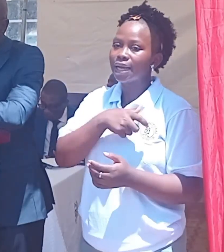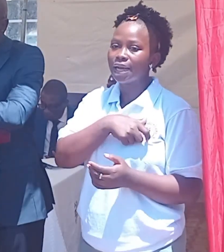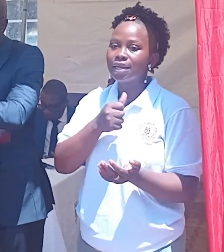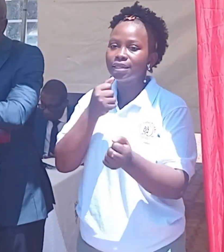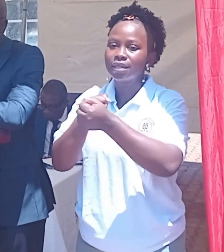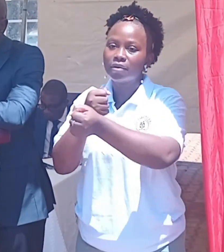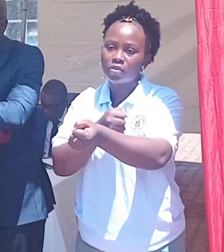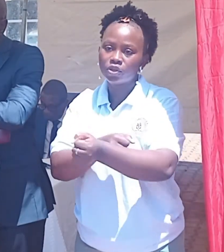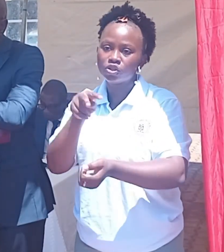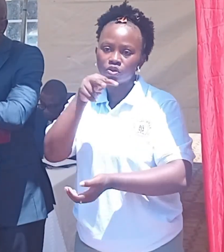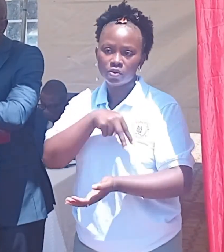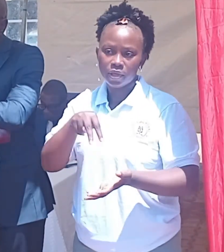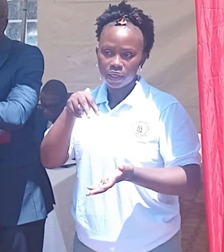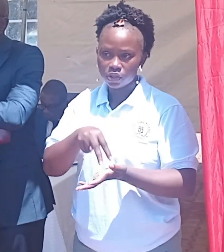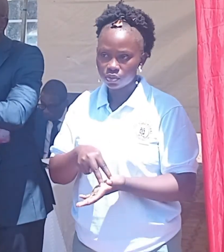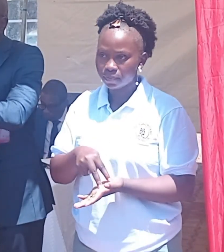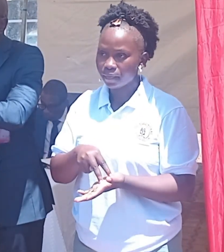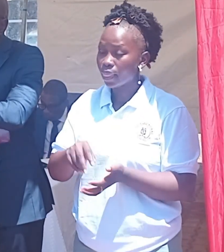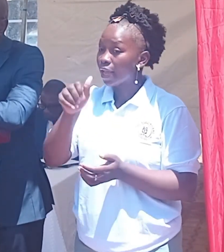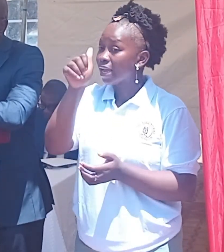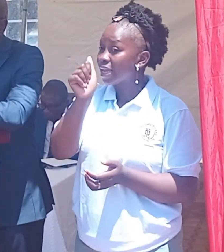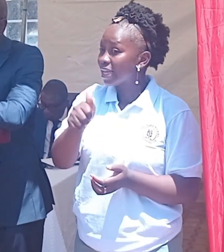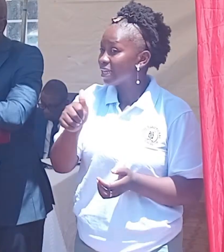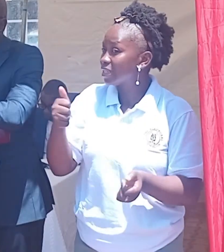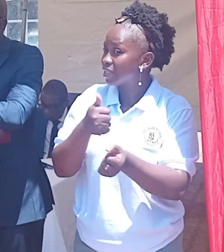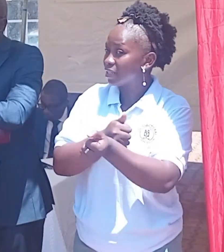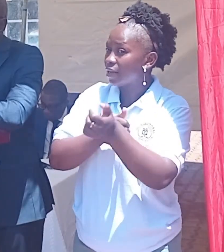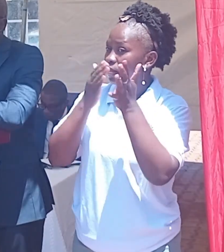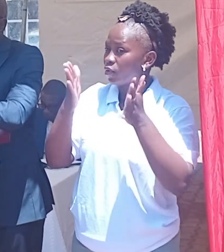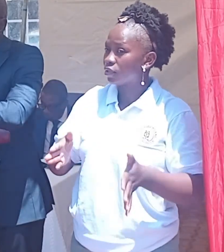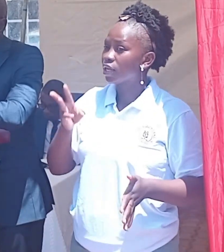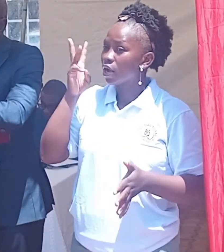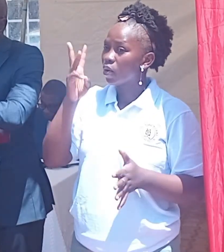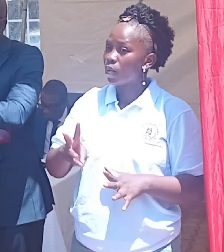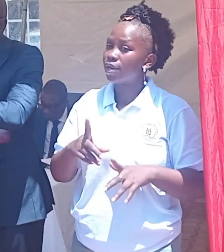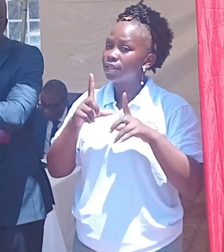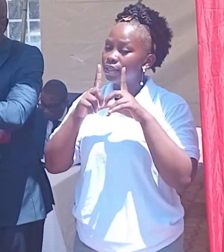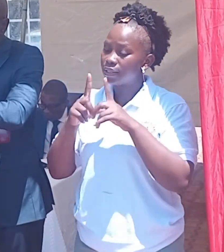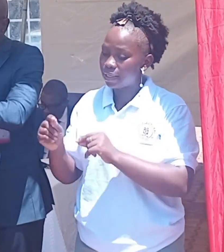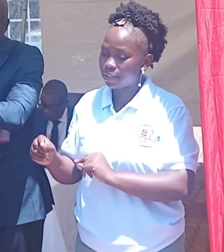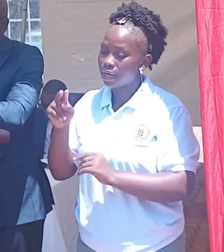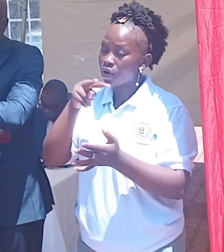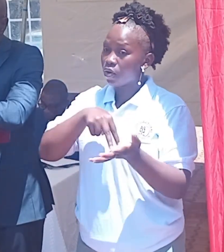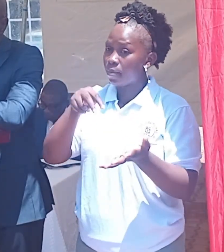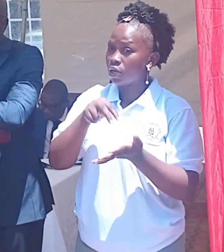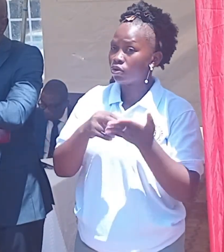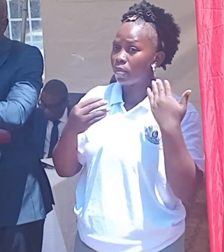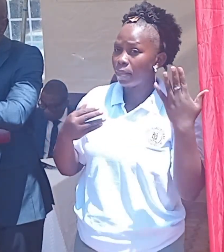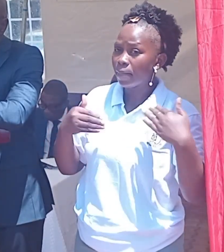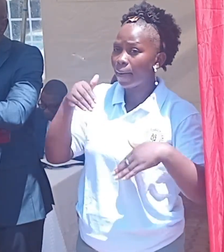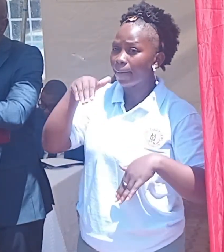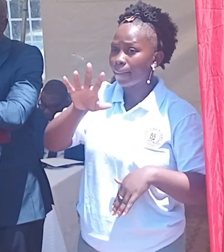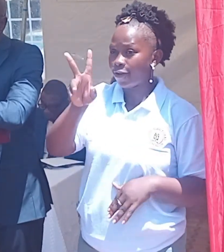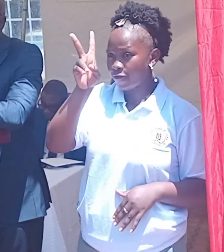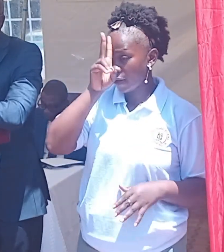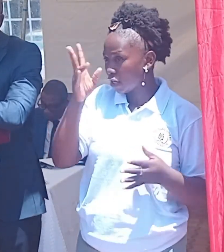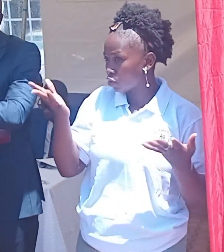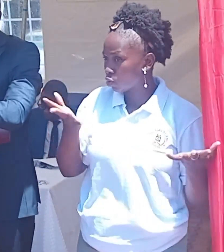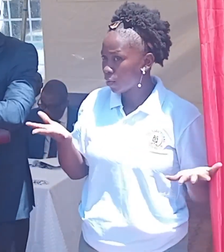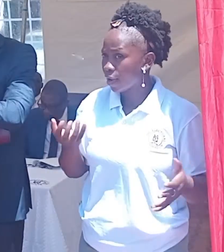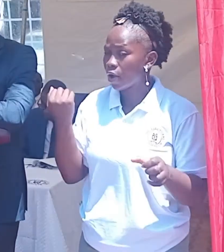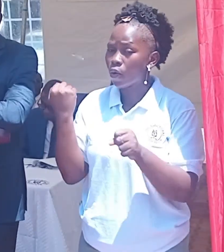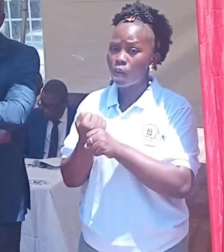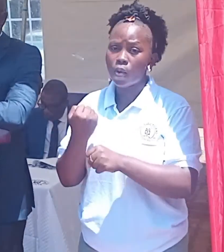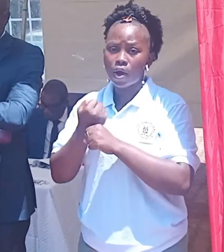supporting the nomination. Each supporter shall state in the nomination paper his or her village,